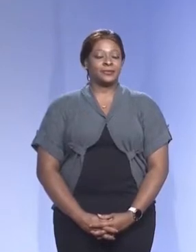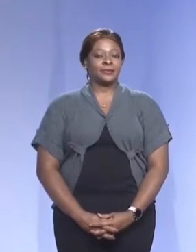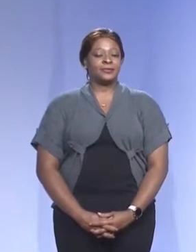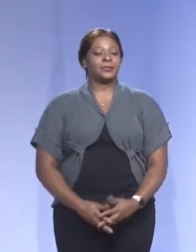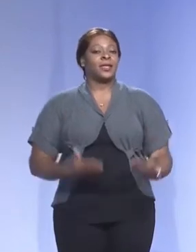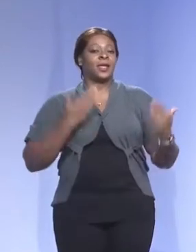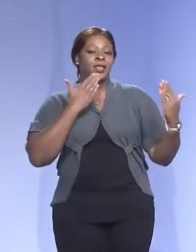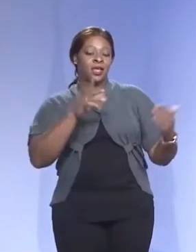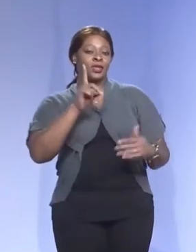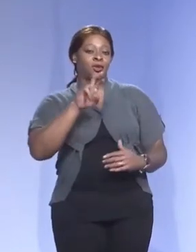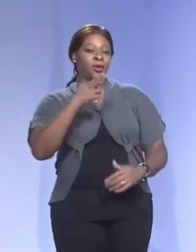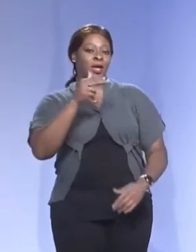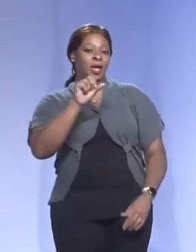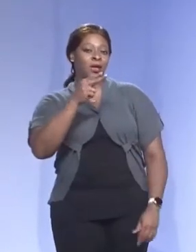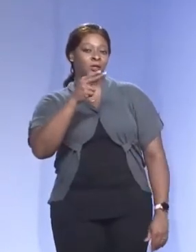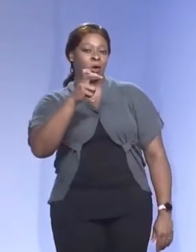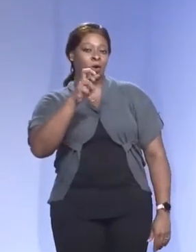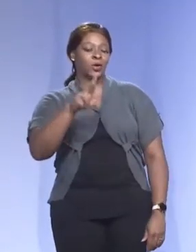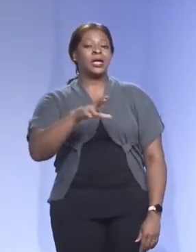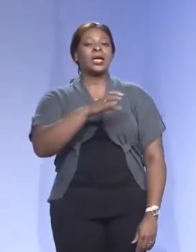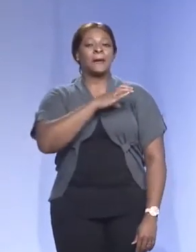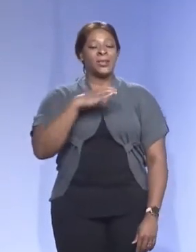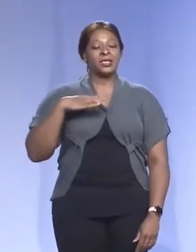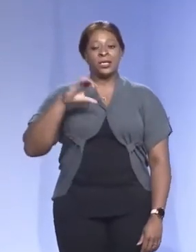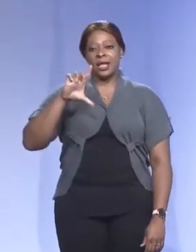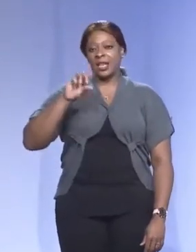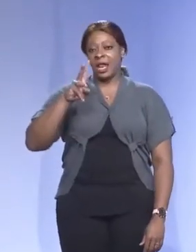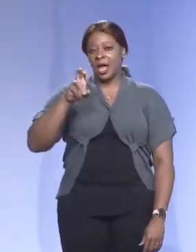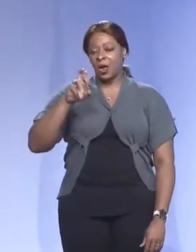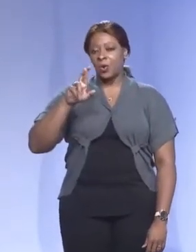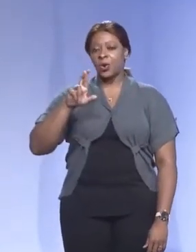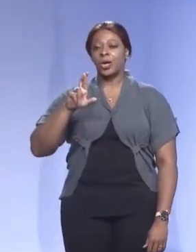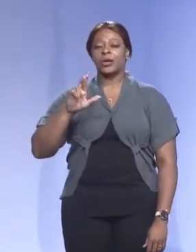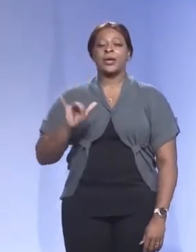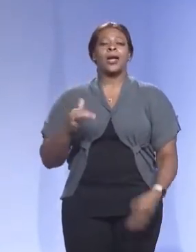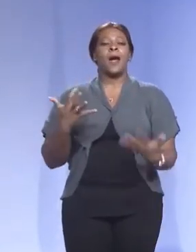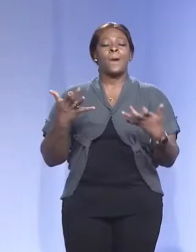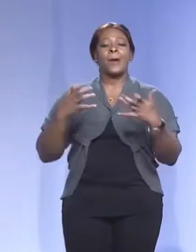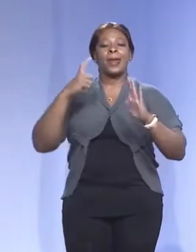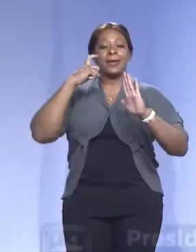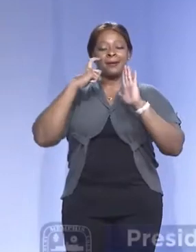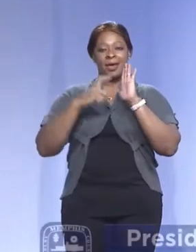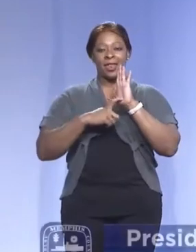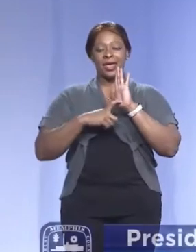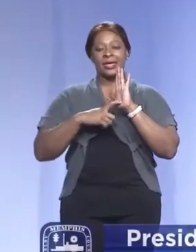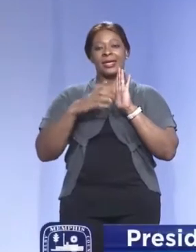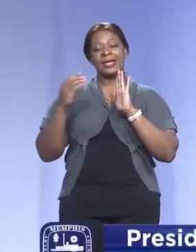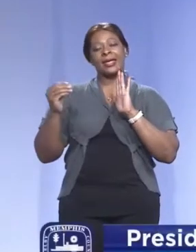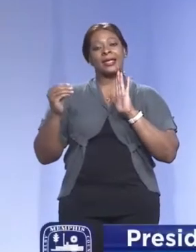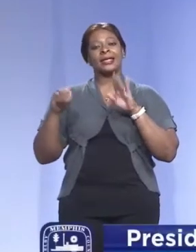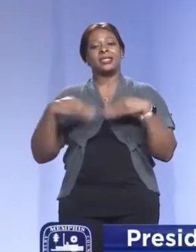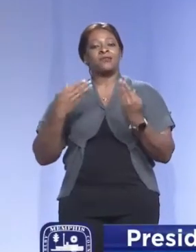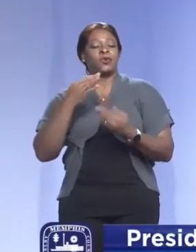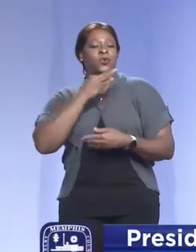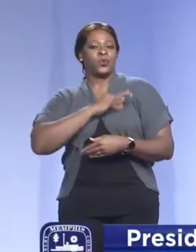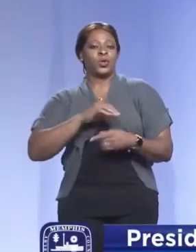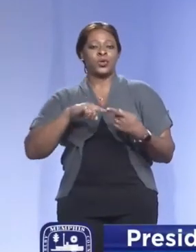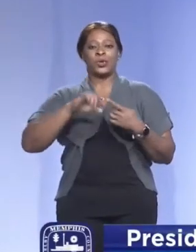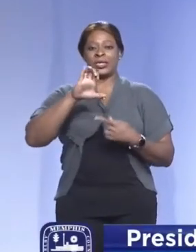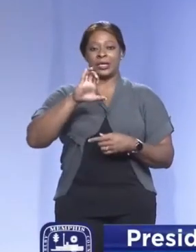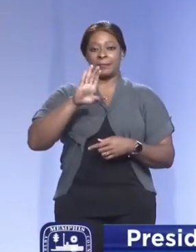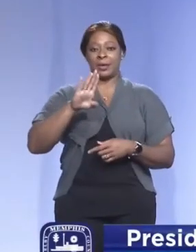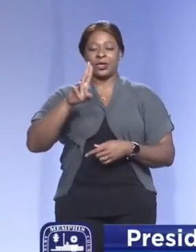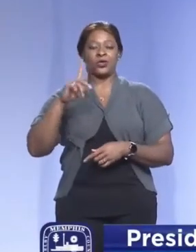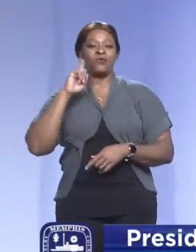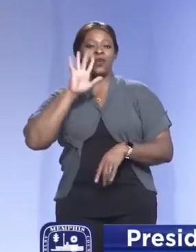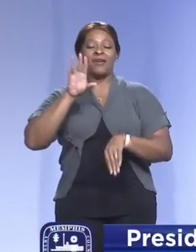Thank you, Dr. Haushalter and Commissioner Lowry. I want to acknowledge and express our gratitude at CBU for the